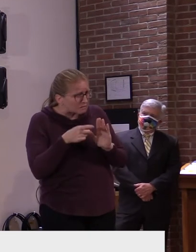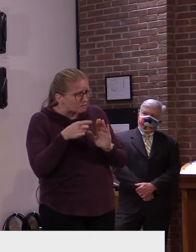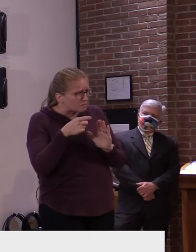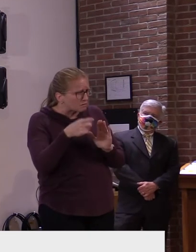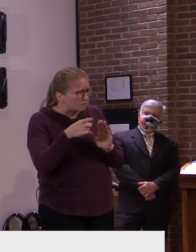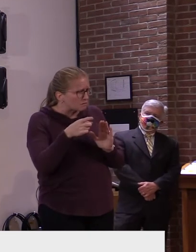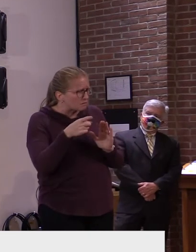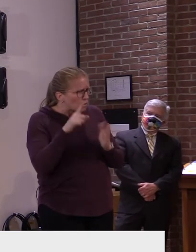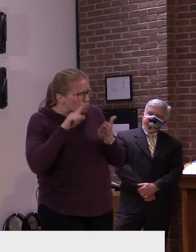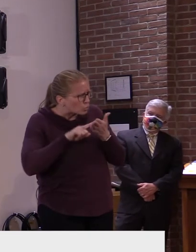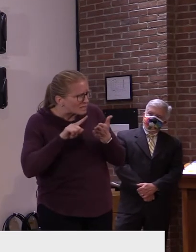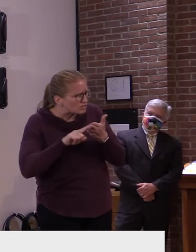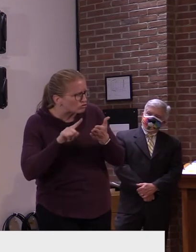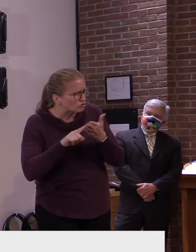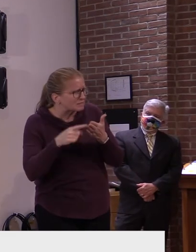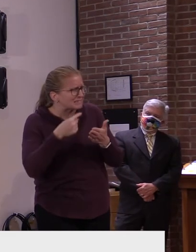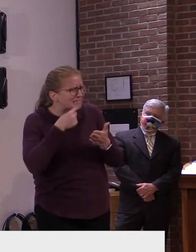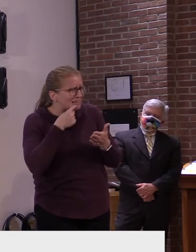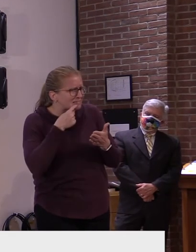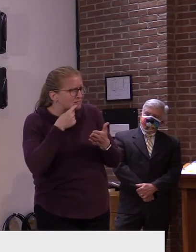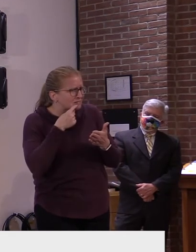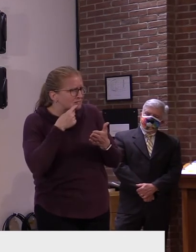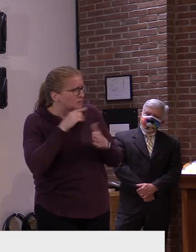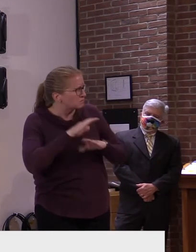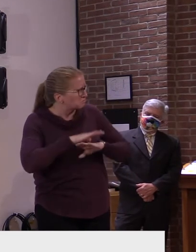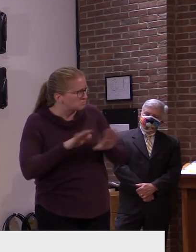might not have said before or the opposite